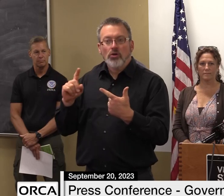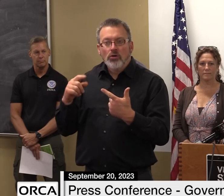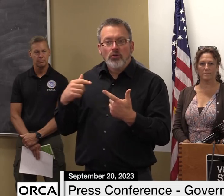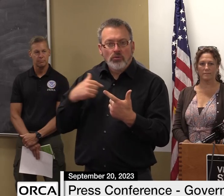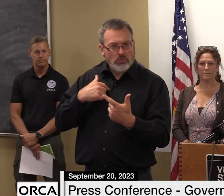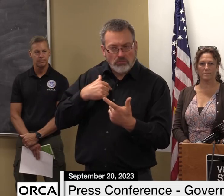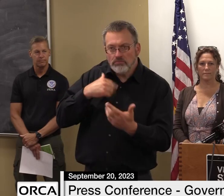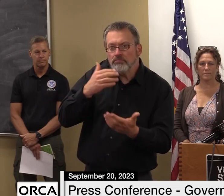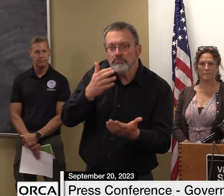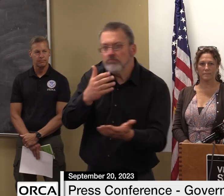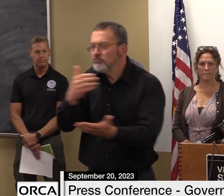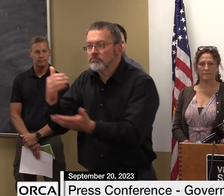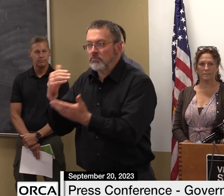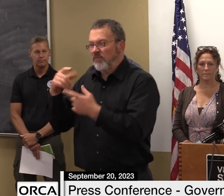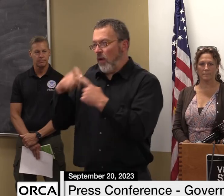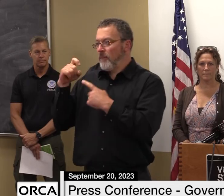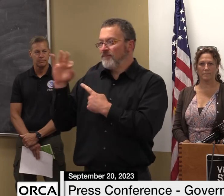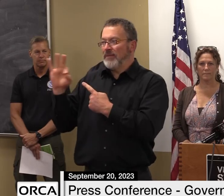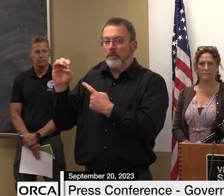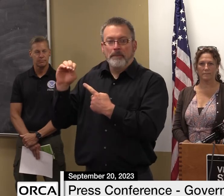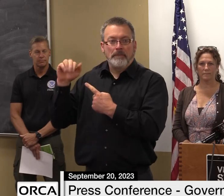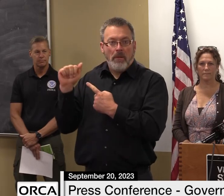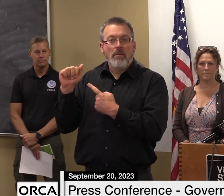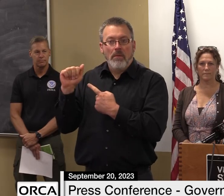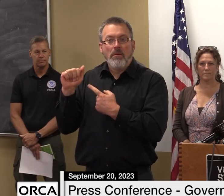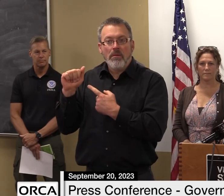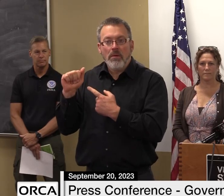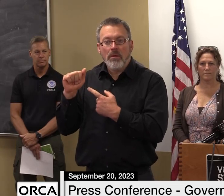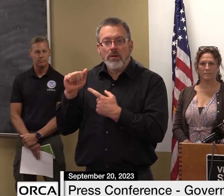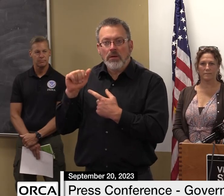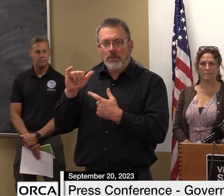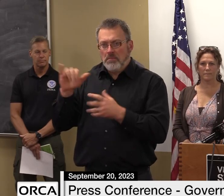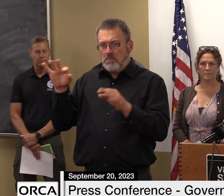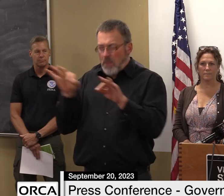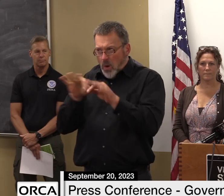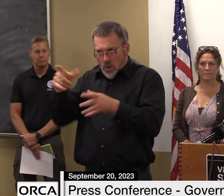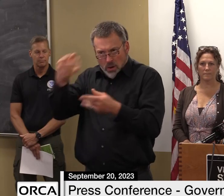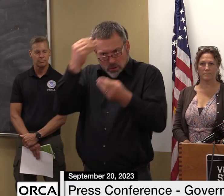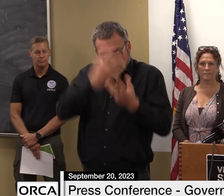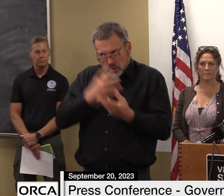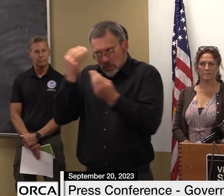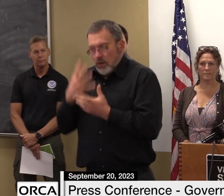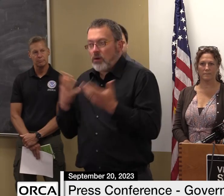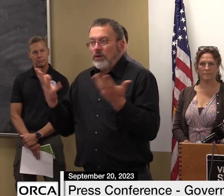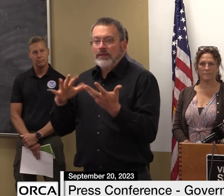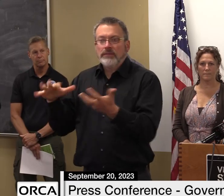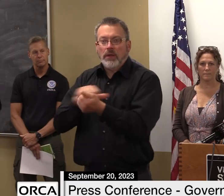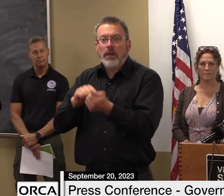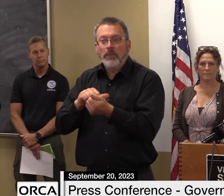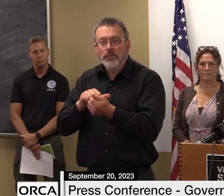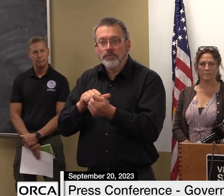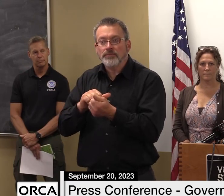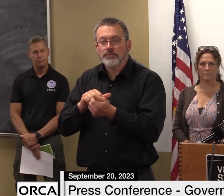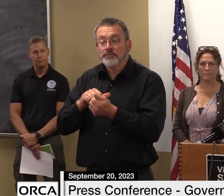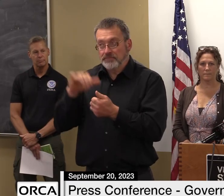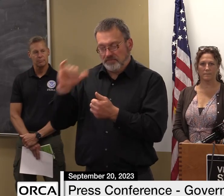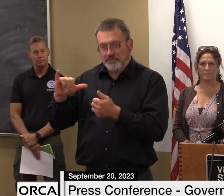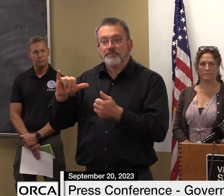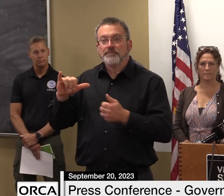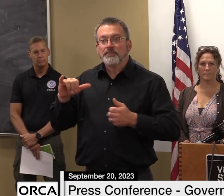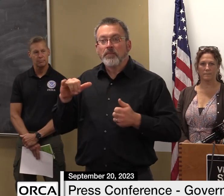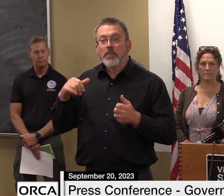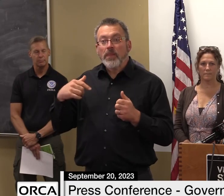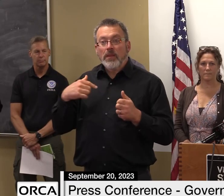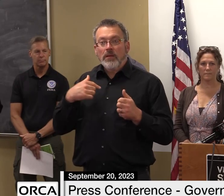from FEMA, so we know who reported these damages, and we received that information this